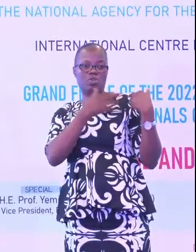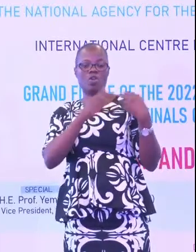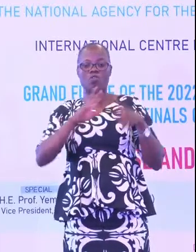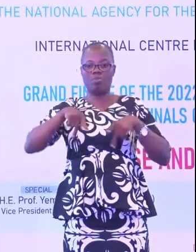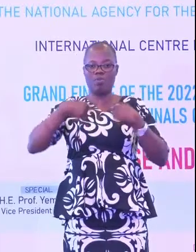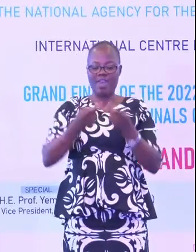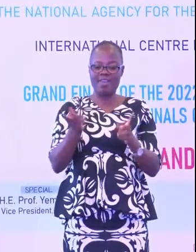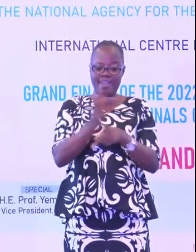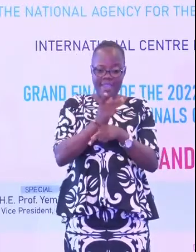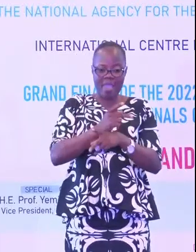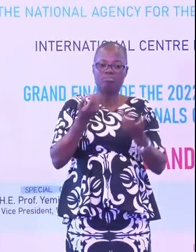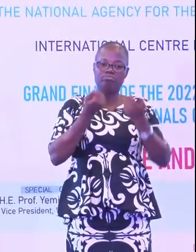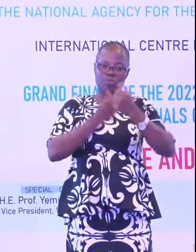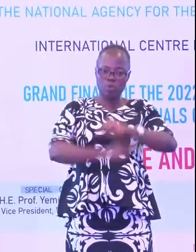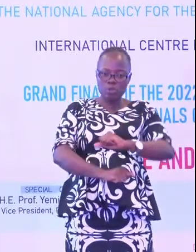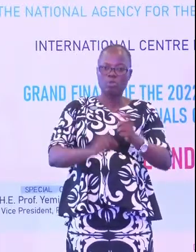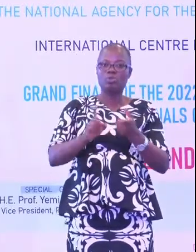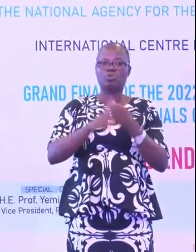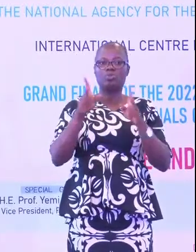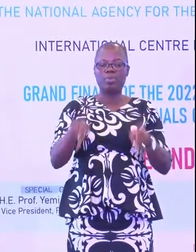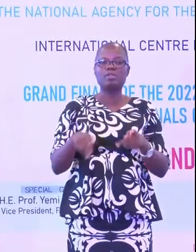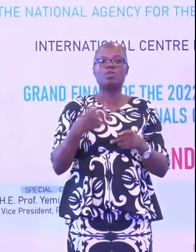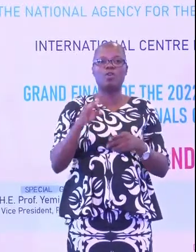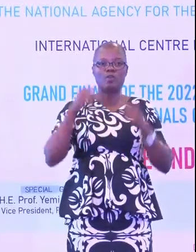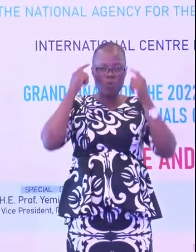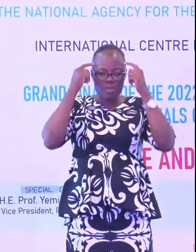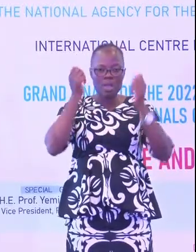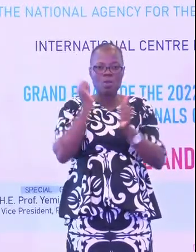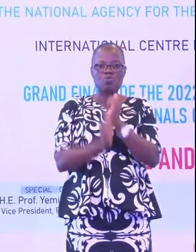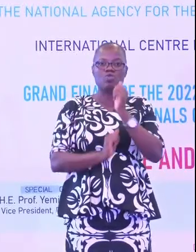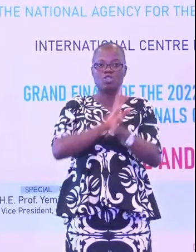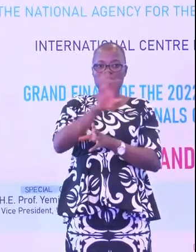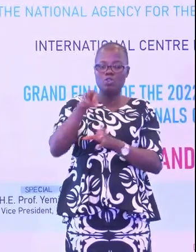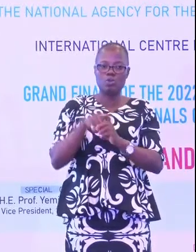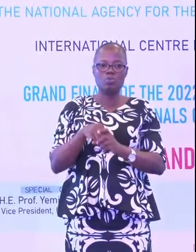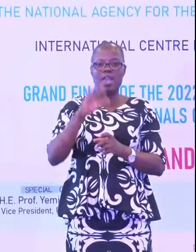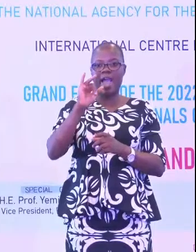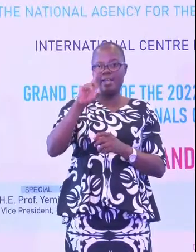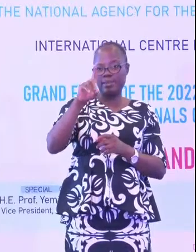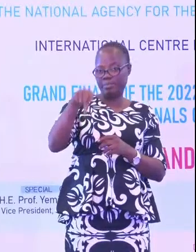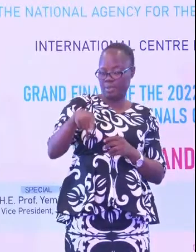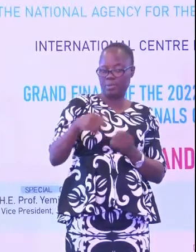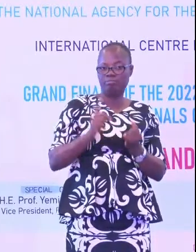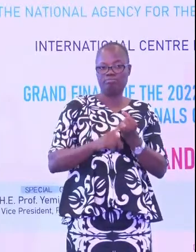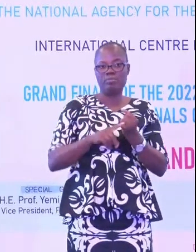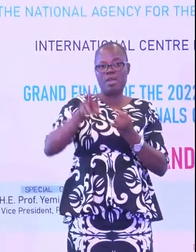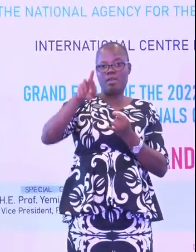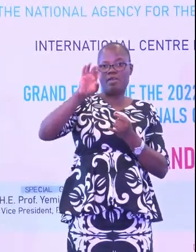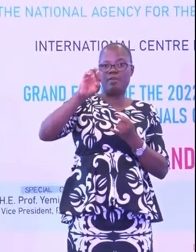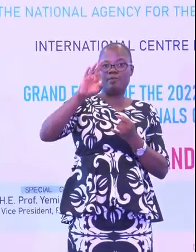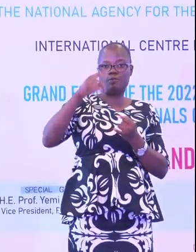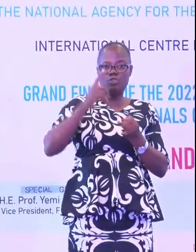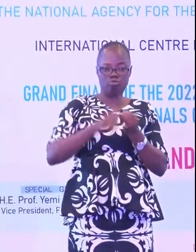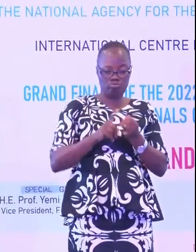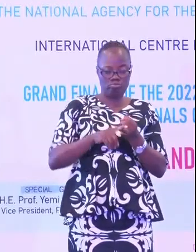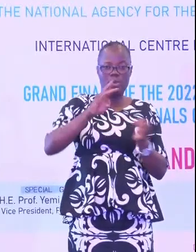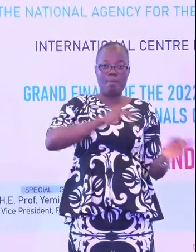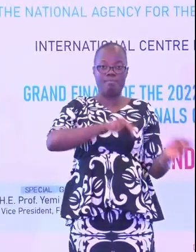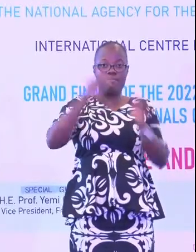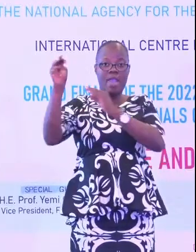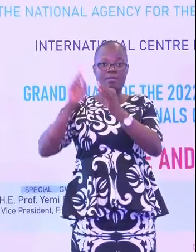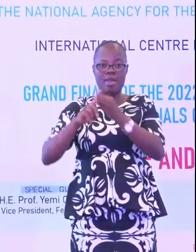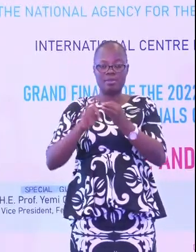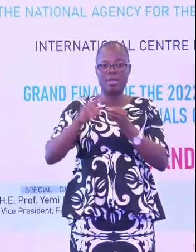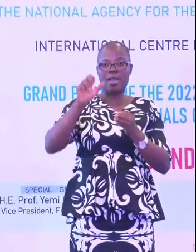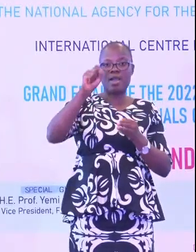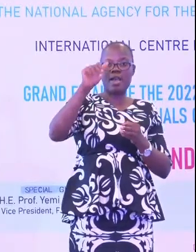and protection to persons of concern, which includes IDPs, refugees, migrants,